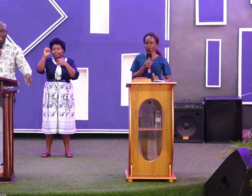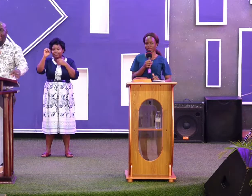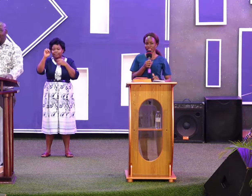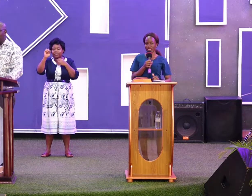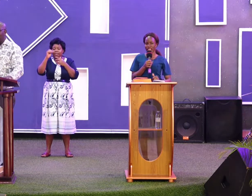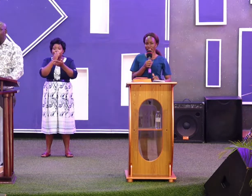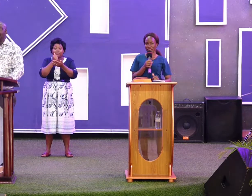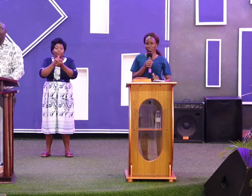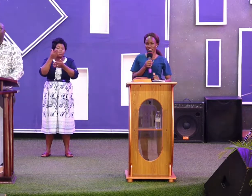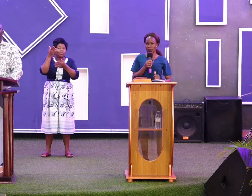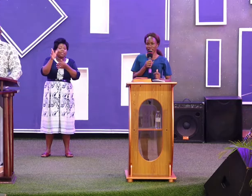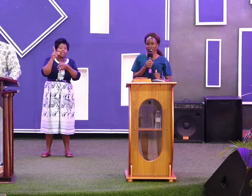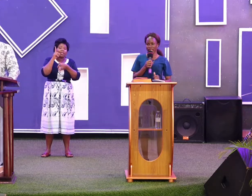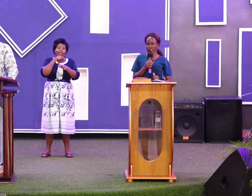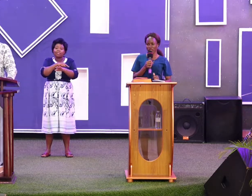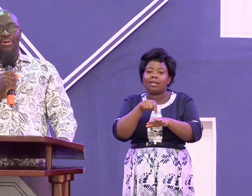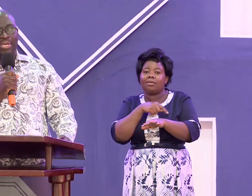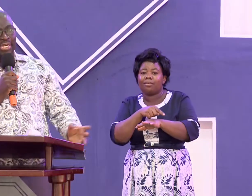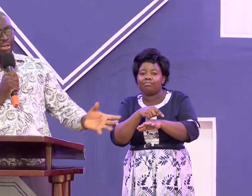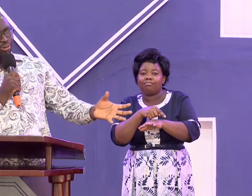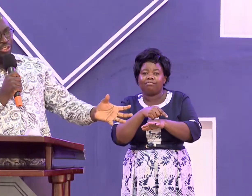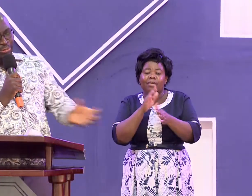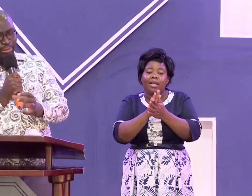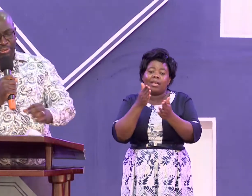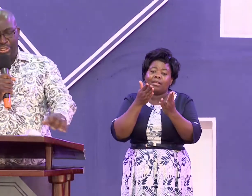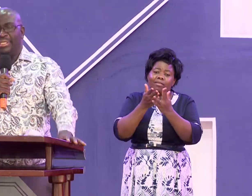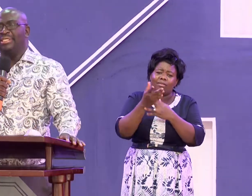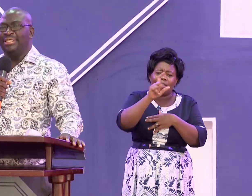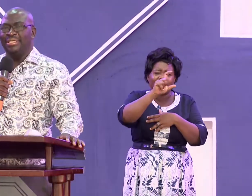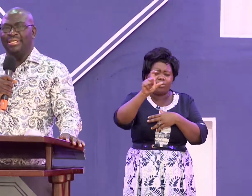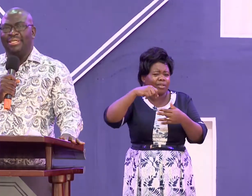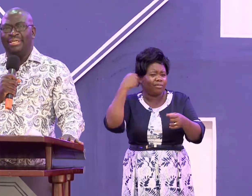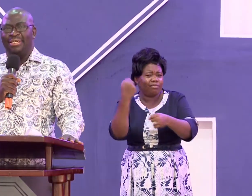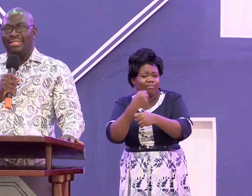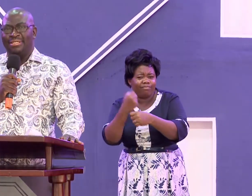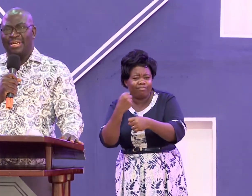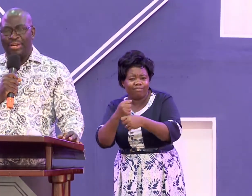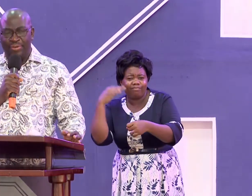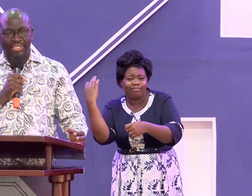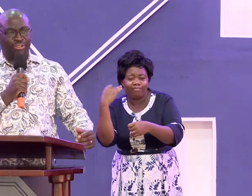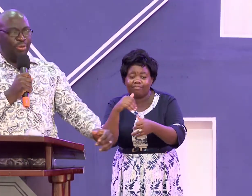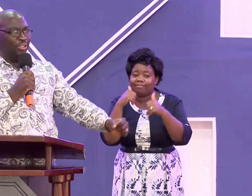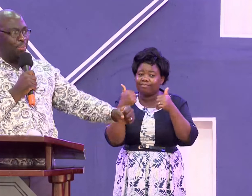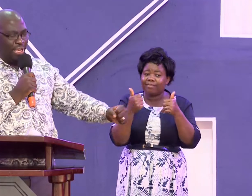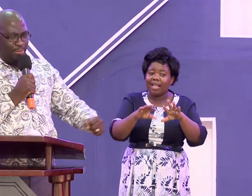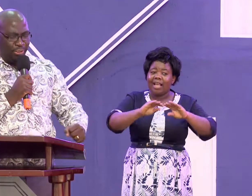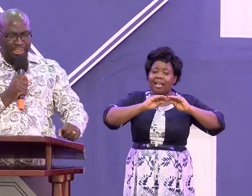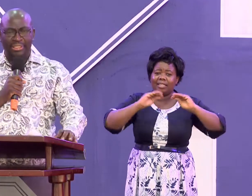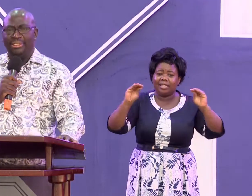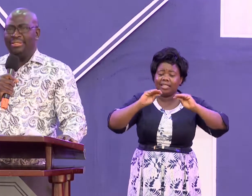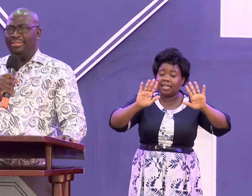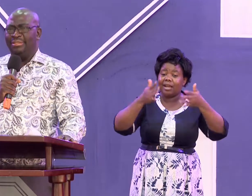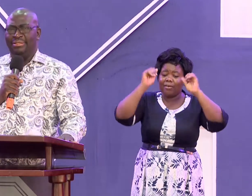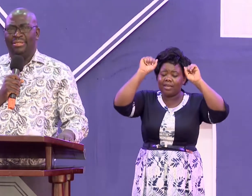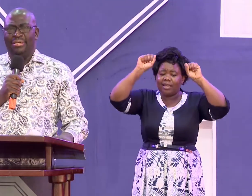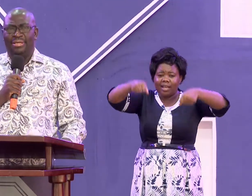abaddewo ku lunch hour. I know he has been there in the lunch hour. Era weekend atukoze bulungi. And he has done us a lot of good this week. Ngatuyigiriza tusoma tutya Bible.